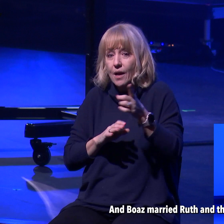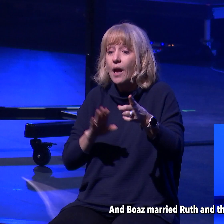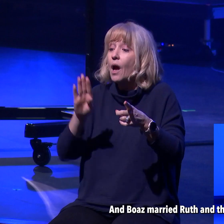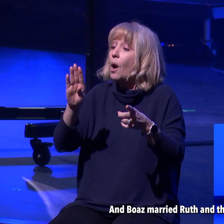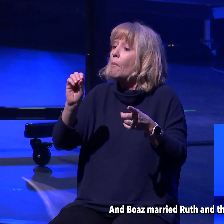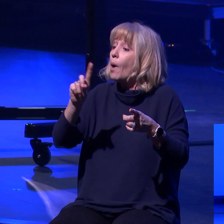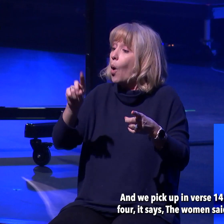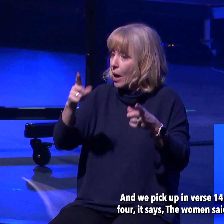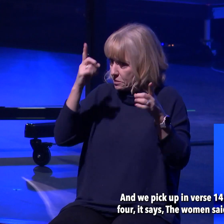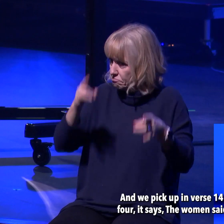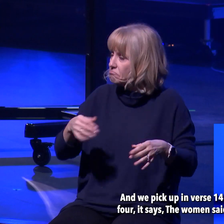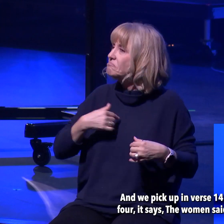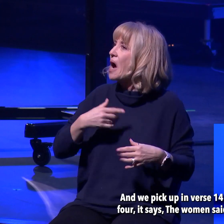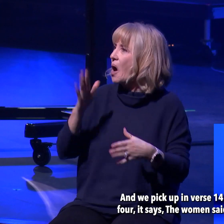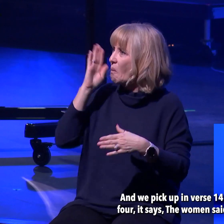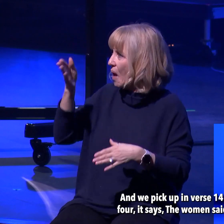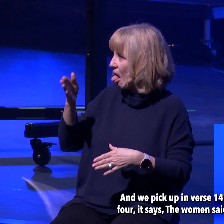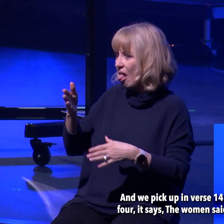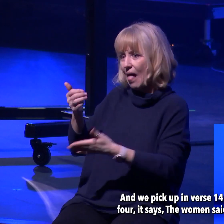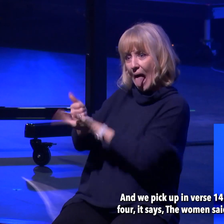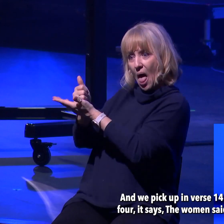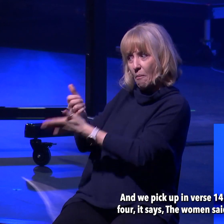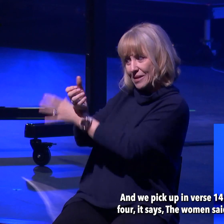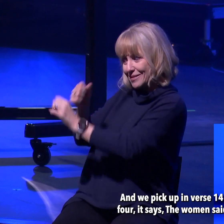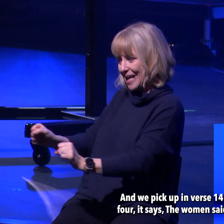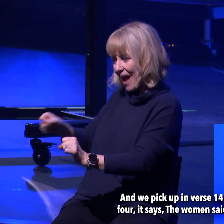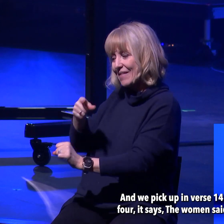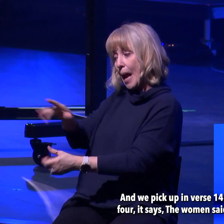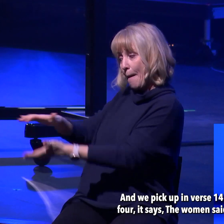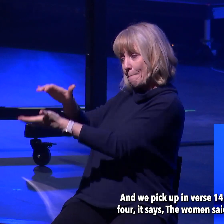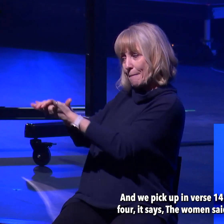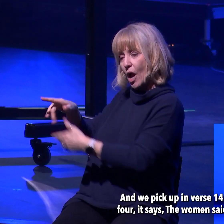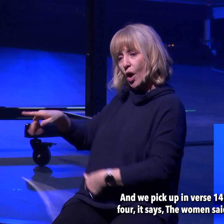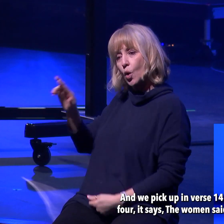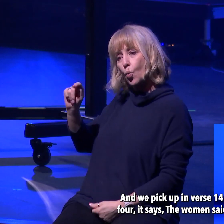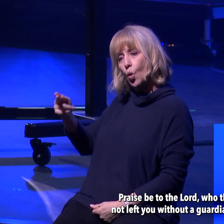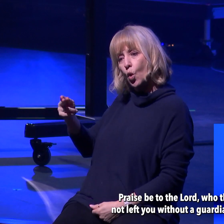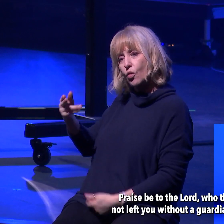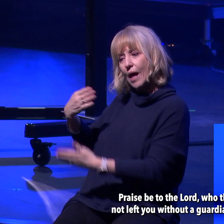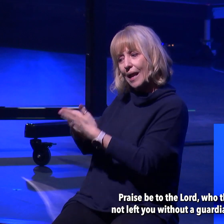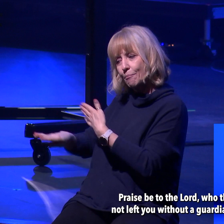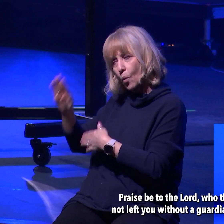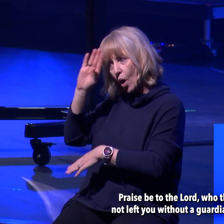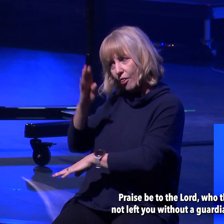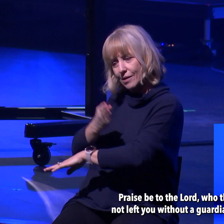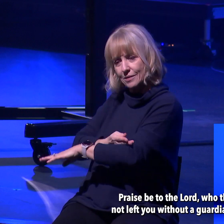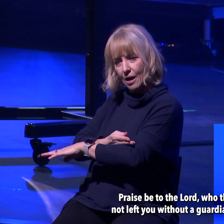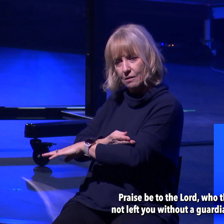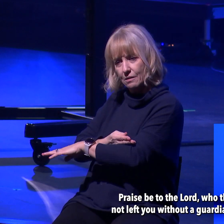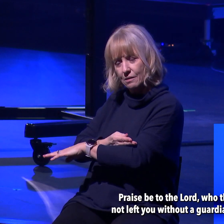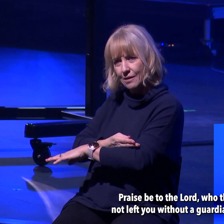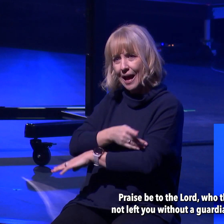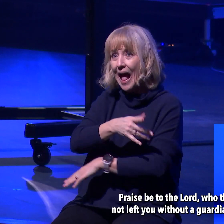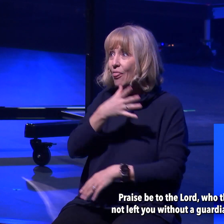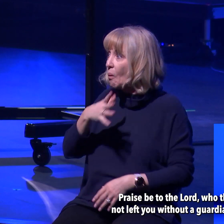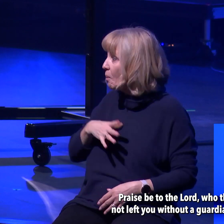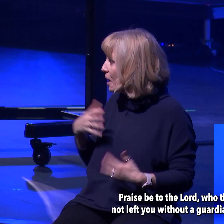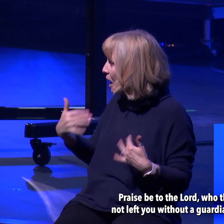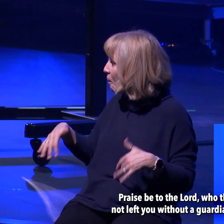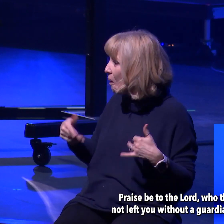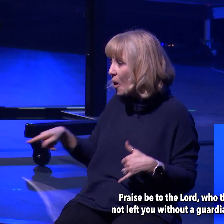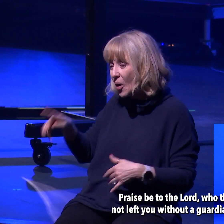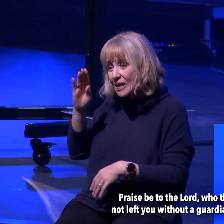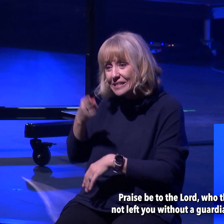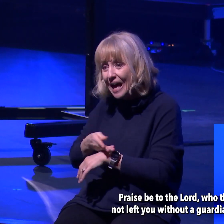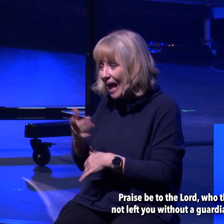had a son. And we pick up in verse 14 of chapter 4. It says, the women said to Naomi, praise be to the Lord, who this day has not left